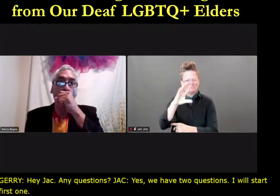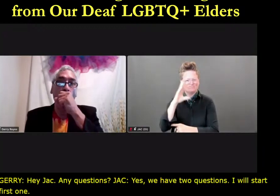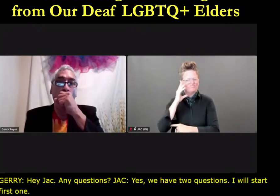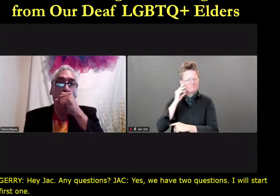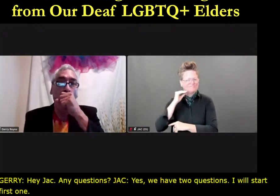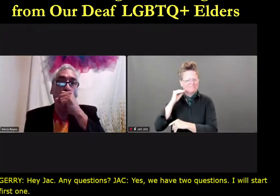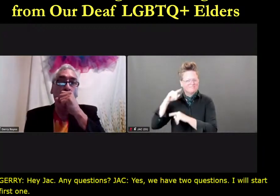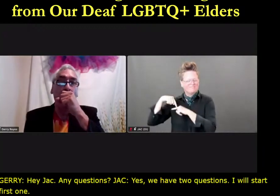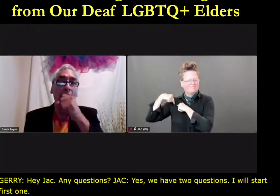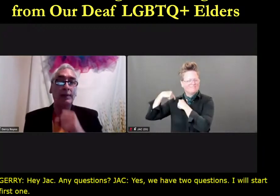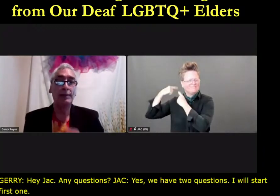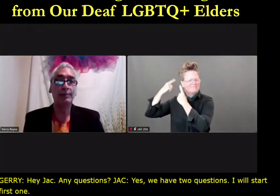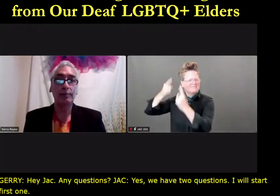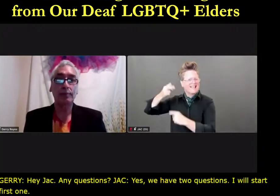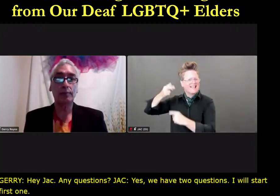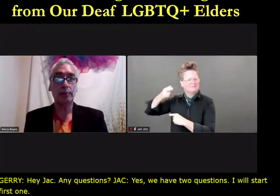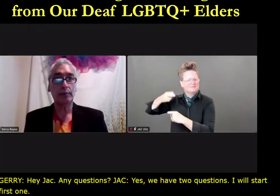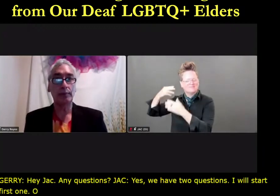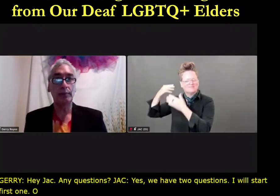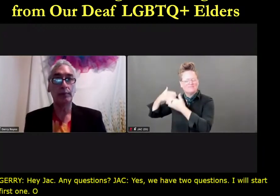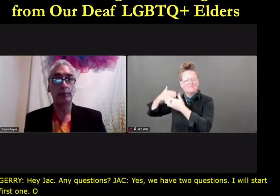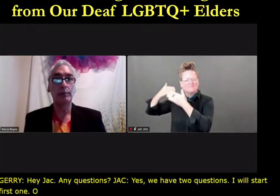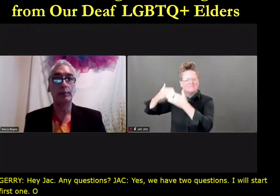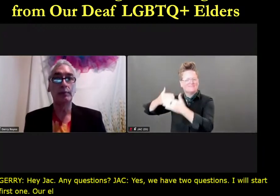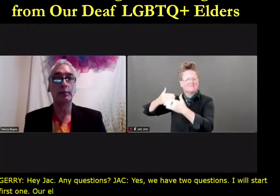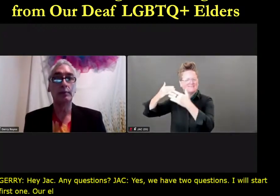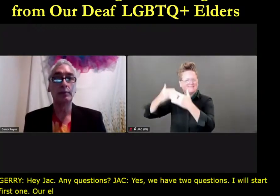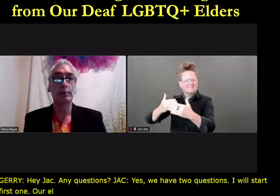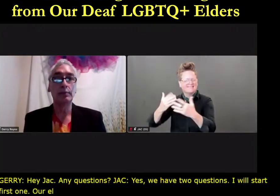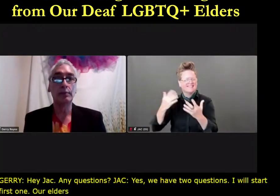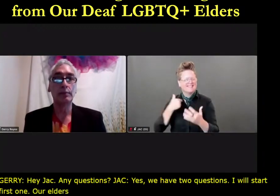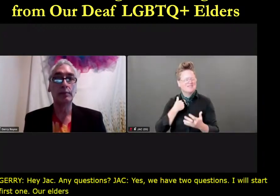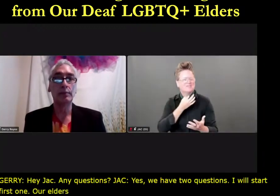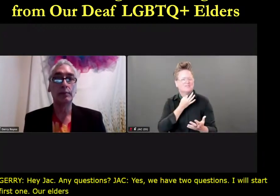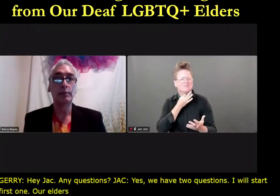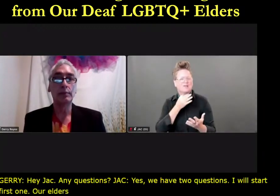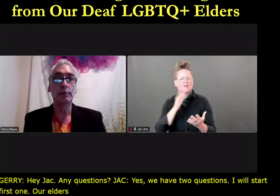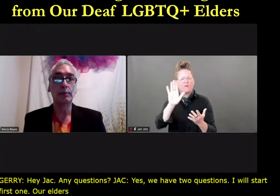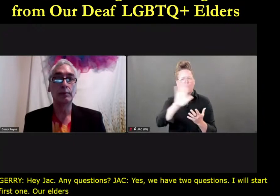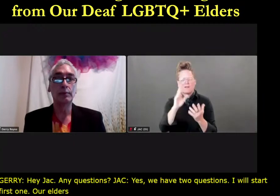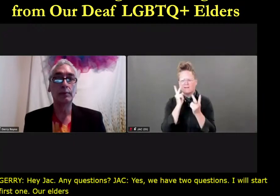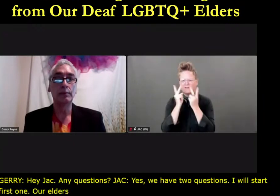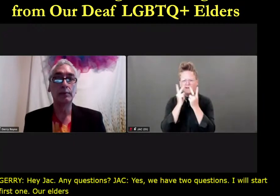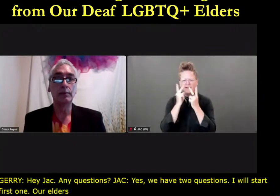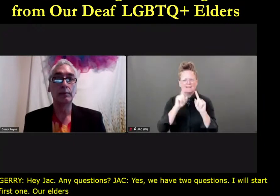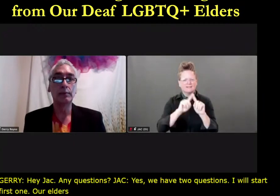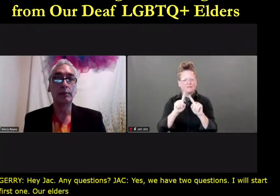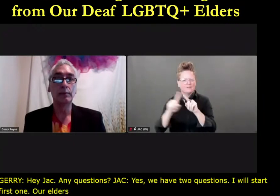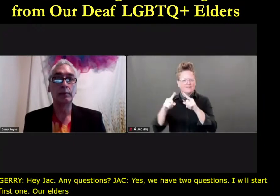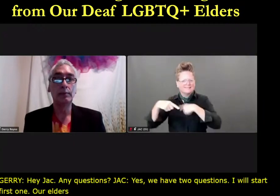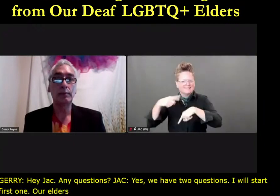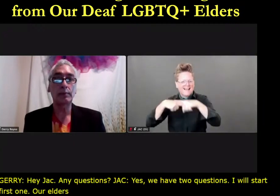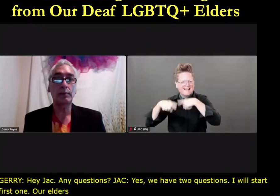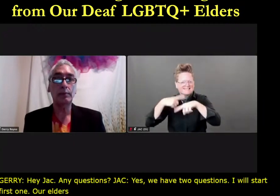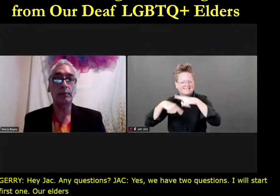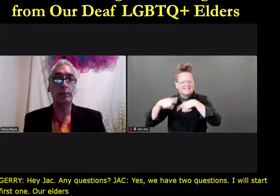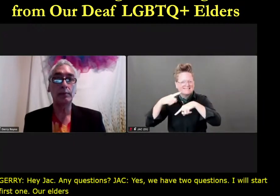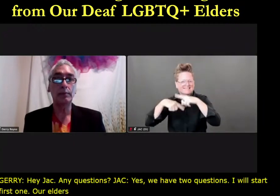our elders who have had many many years of experience we're wondering have you